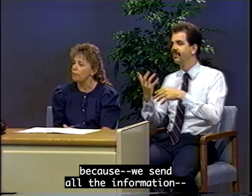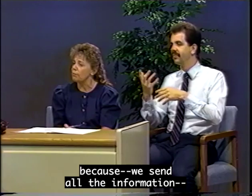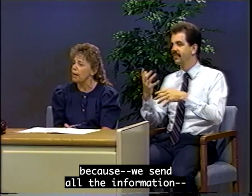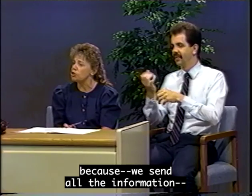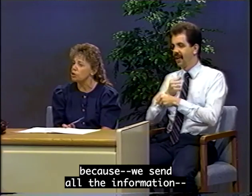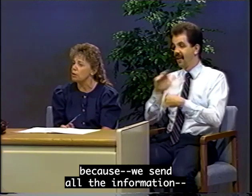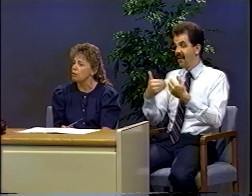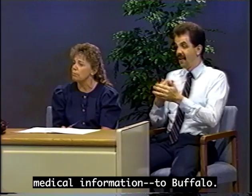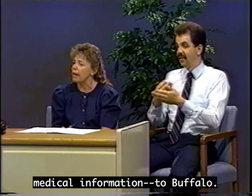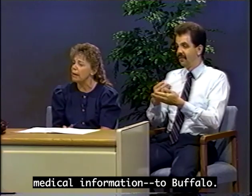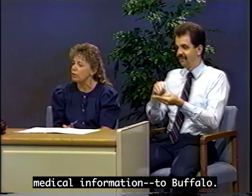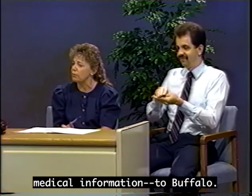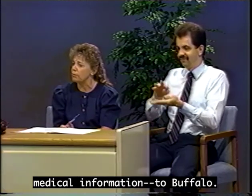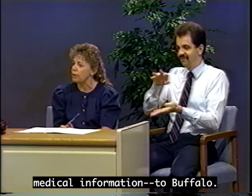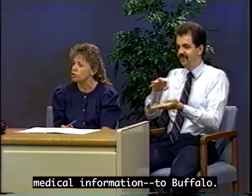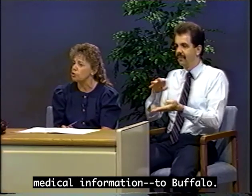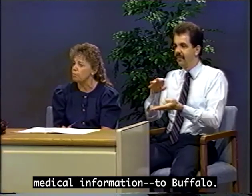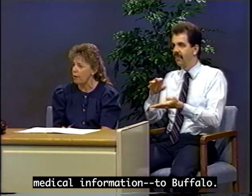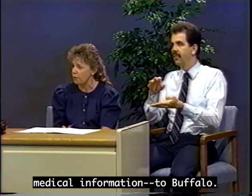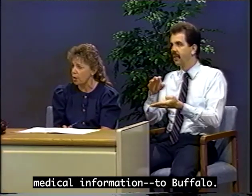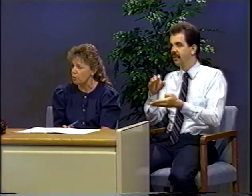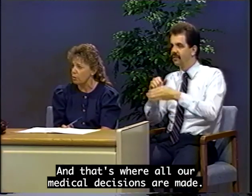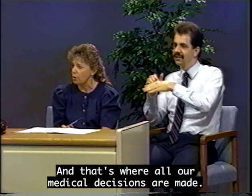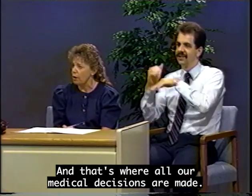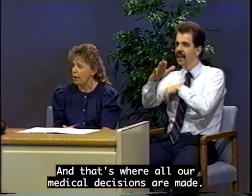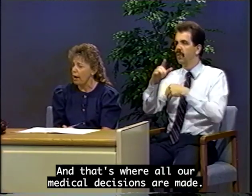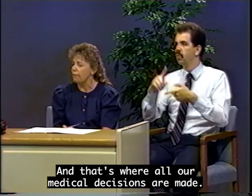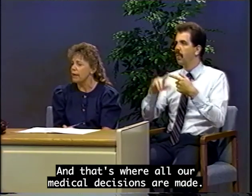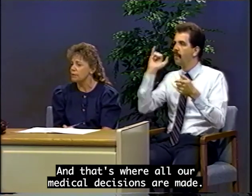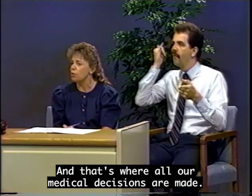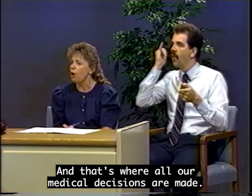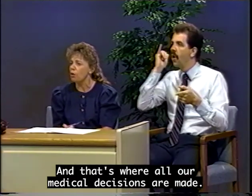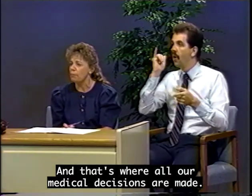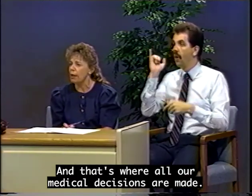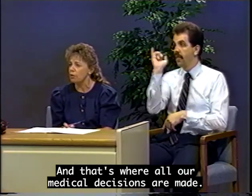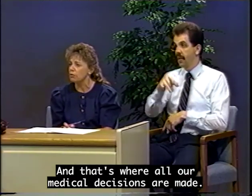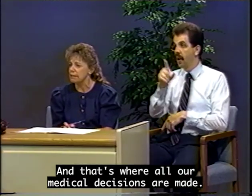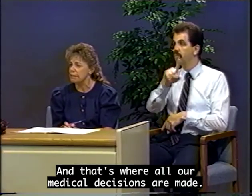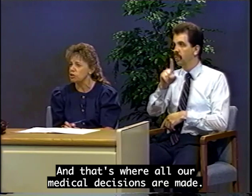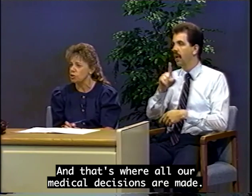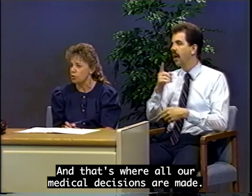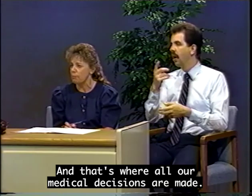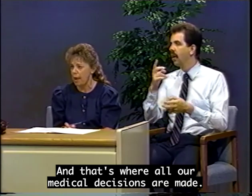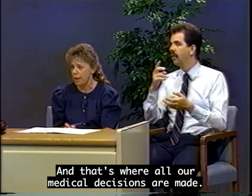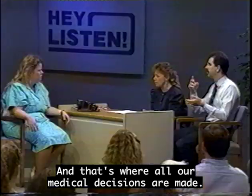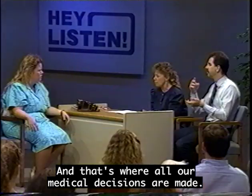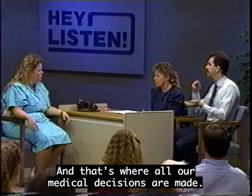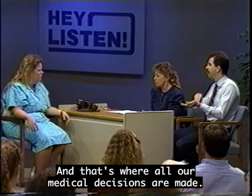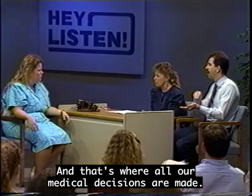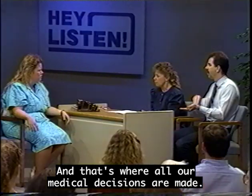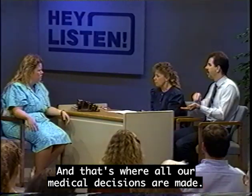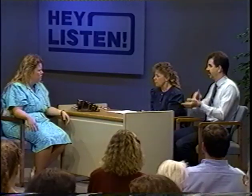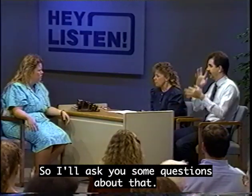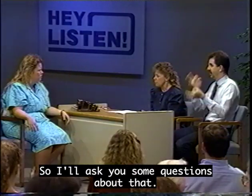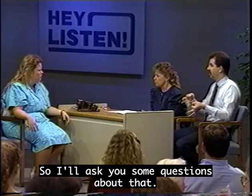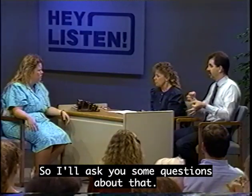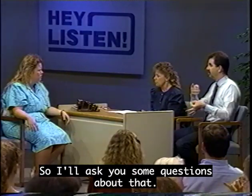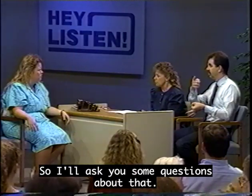the information, medical information, to Buffalo. And that's where all our medical decisions are made.